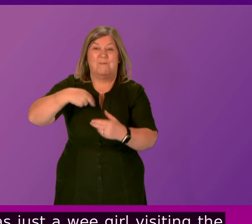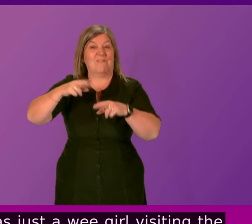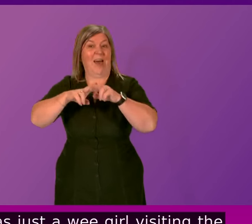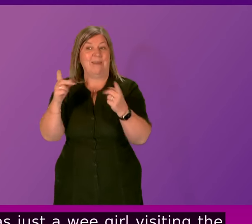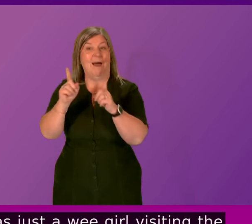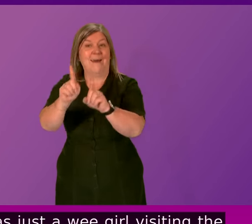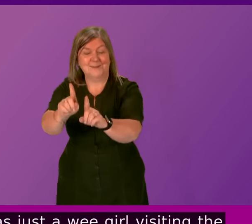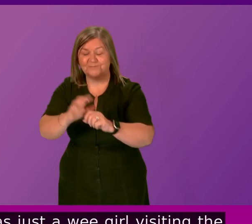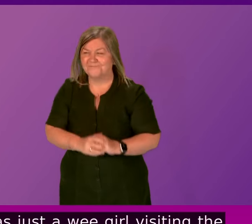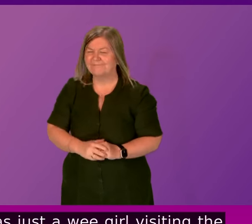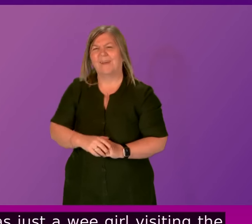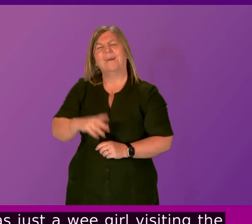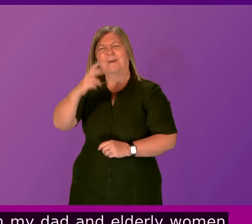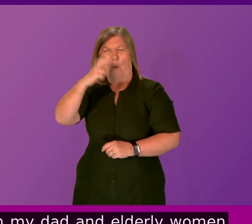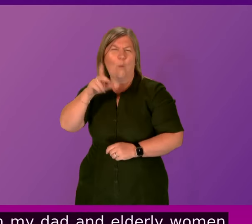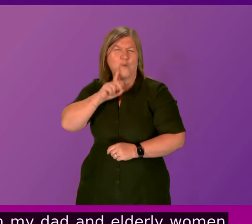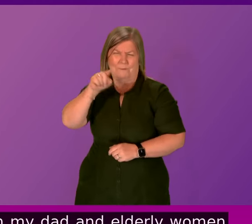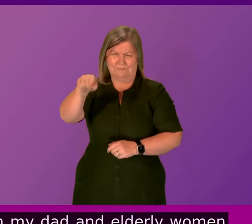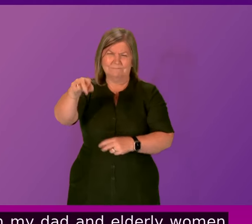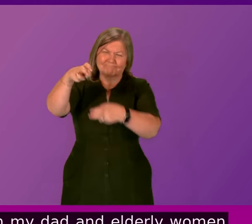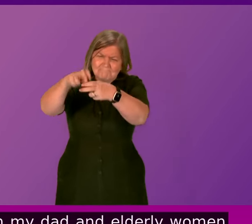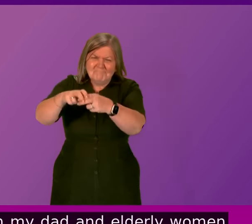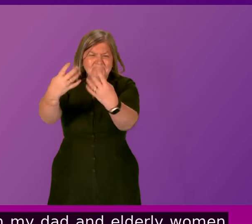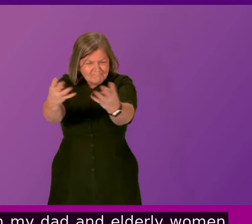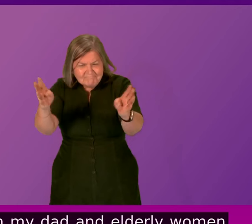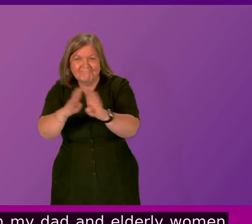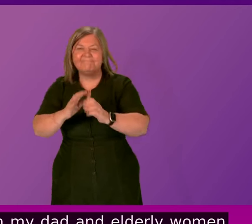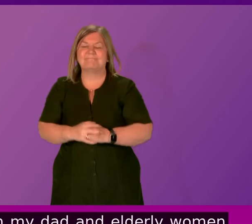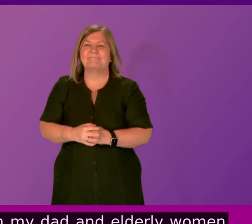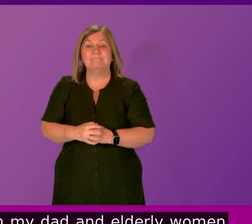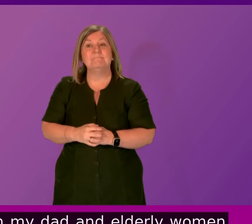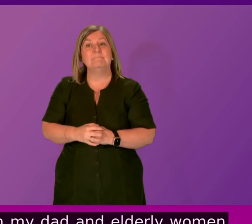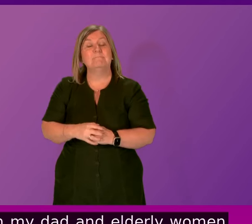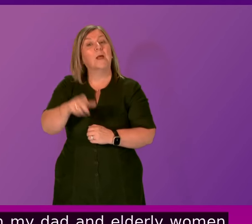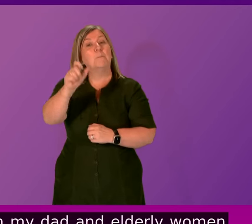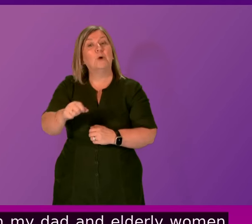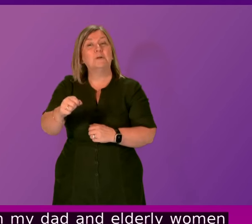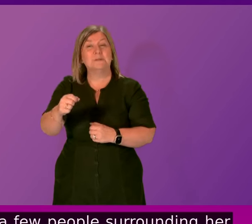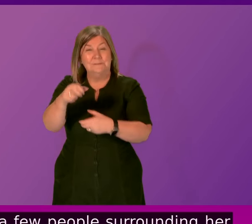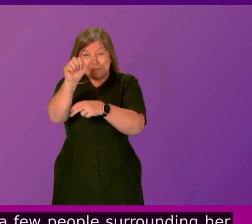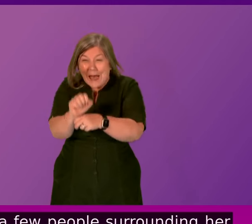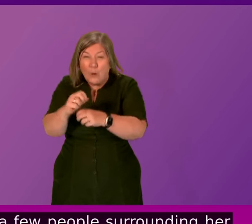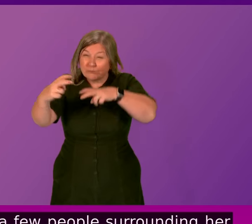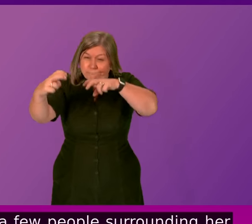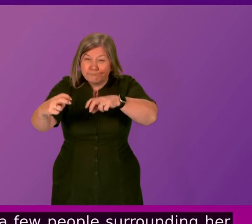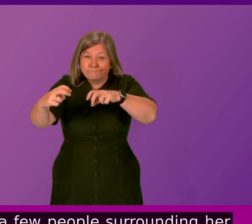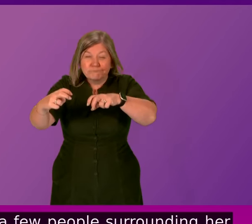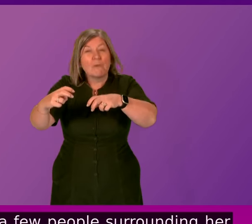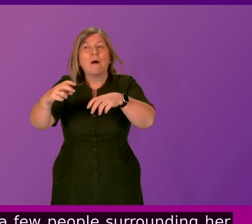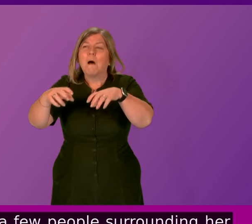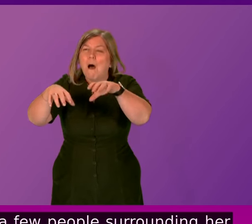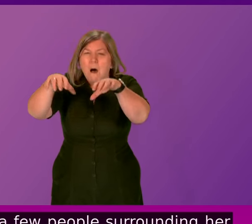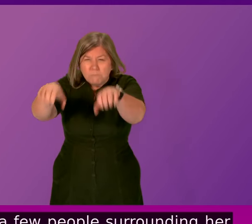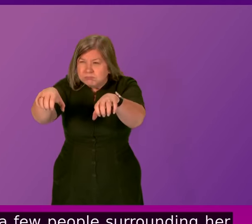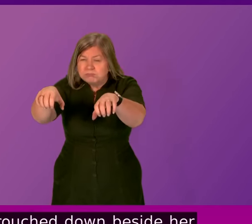sitting at a table with a few people surrounding her, and a person was sitting crouched down beside her, holding the elderly